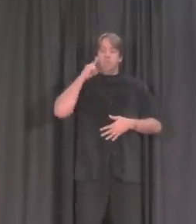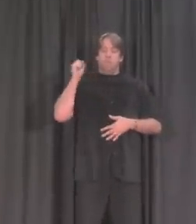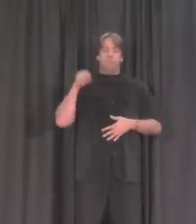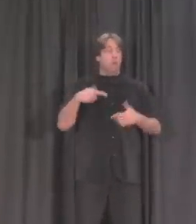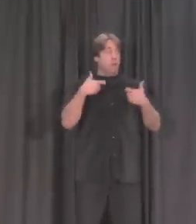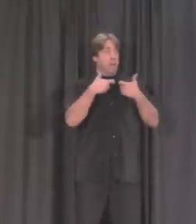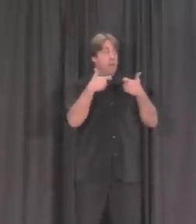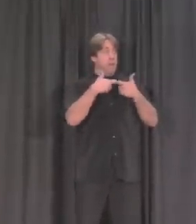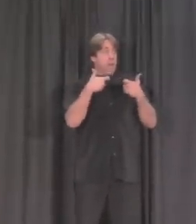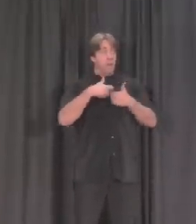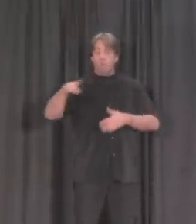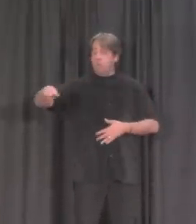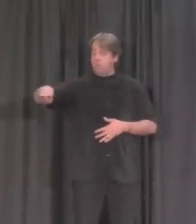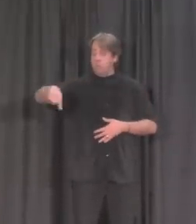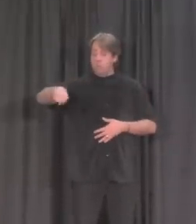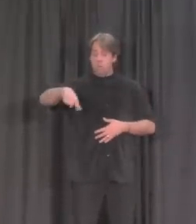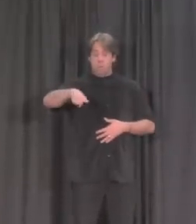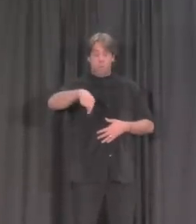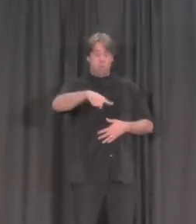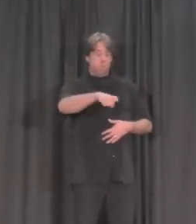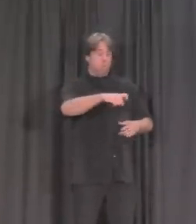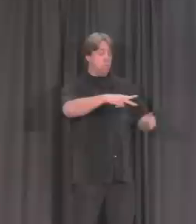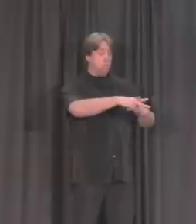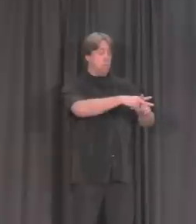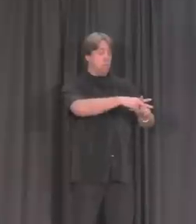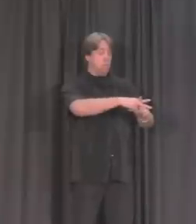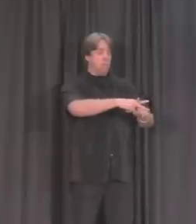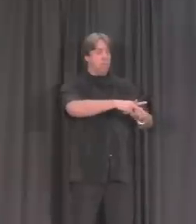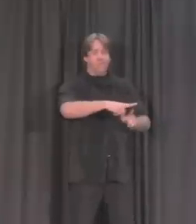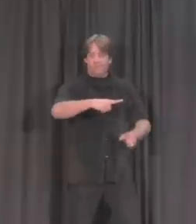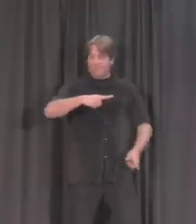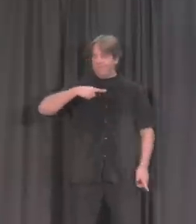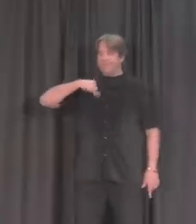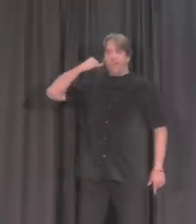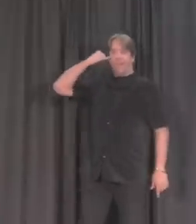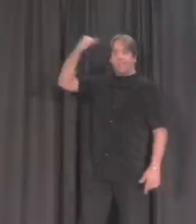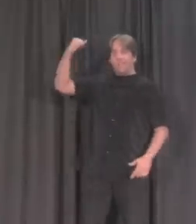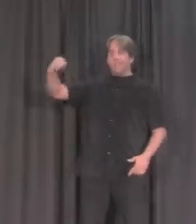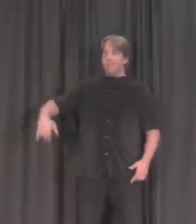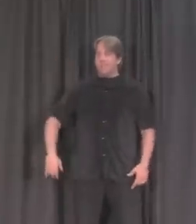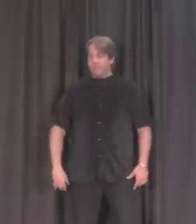and spotted the electrical cord going into the wall, and I had an idea.